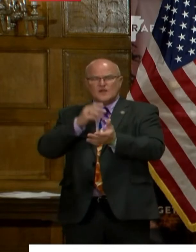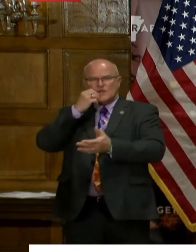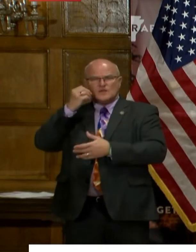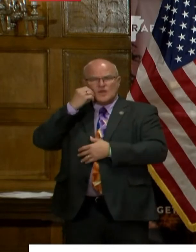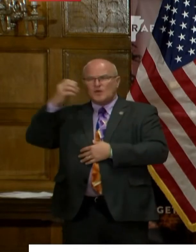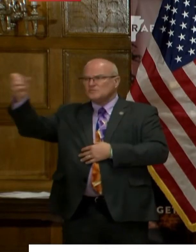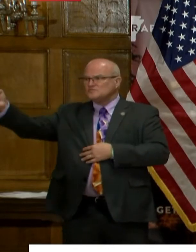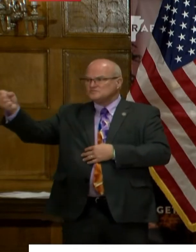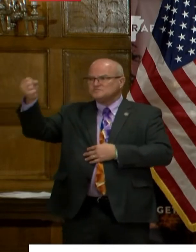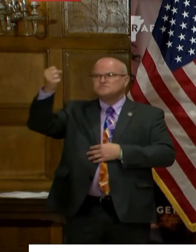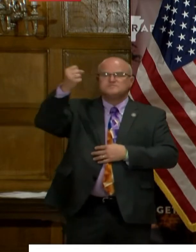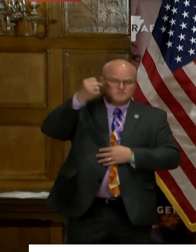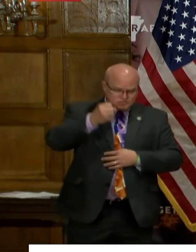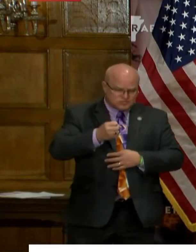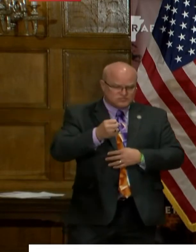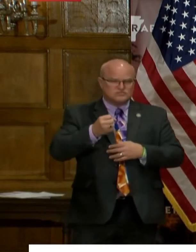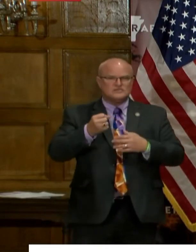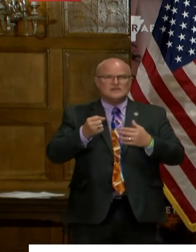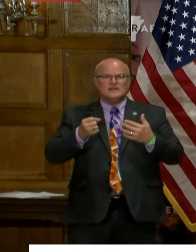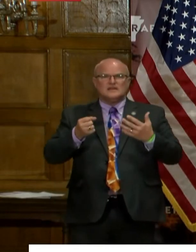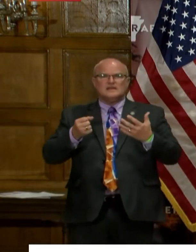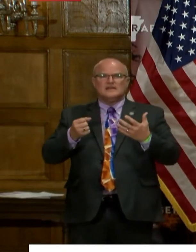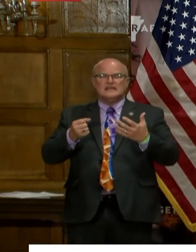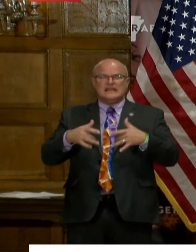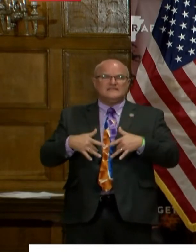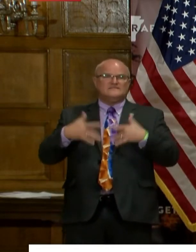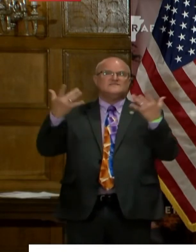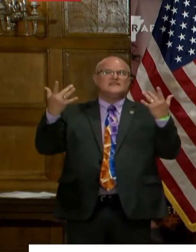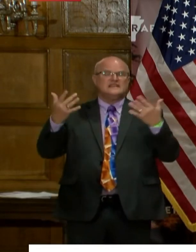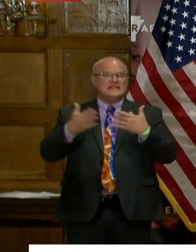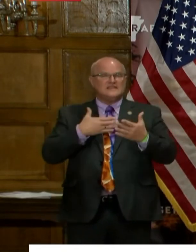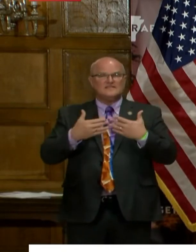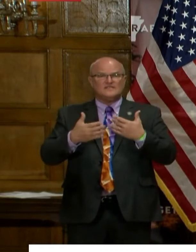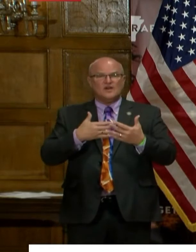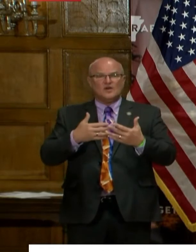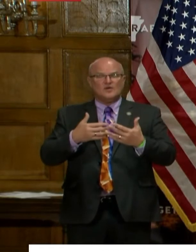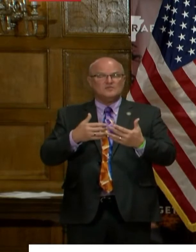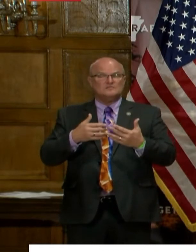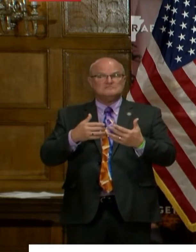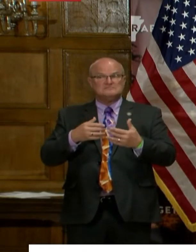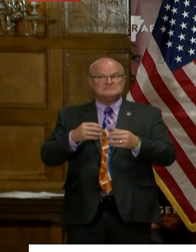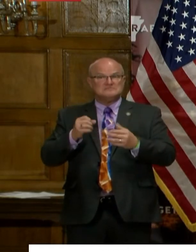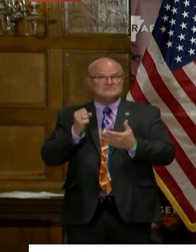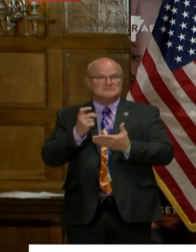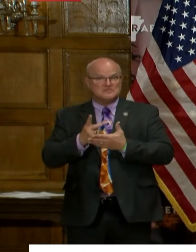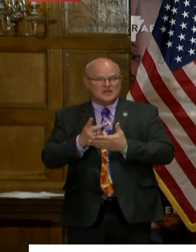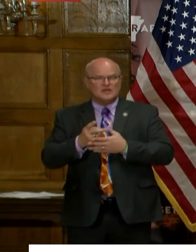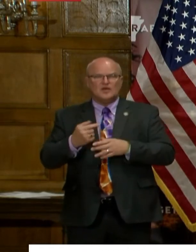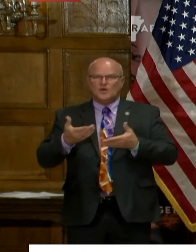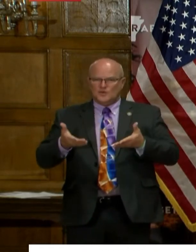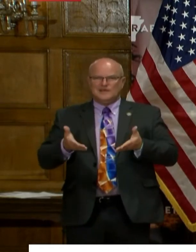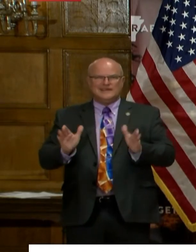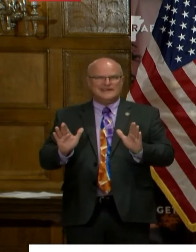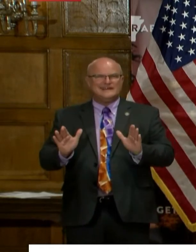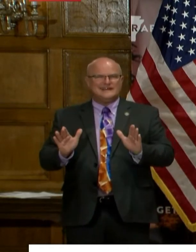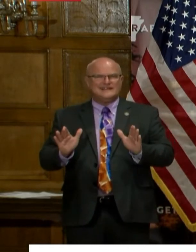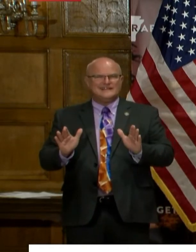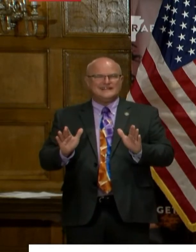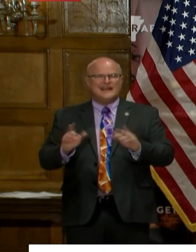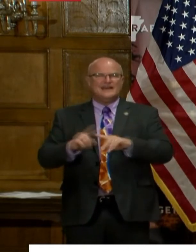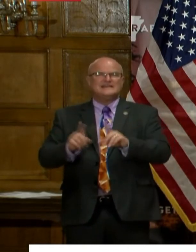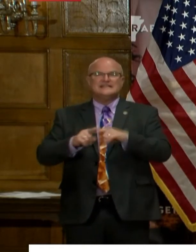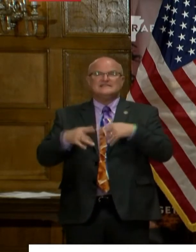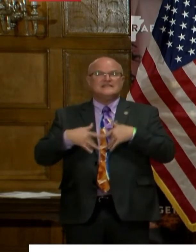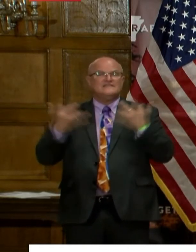home and take them to an event, even though it's authorized. We allow